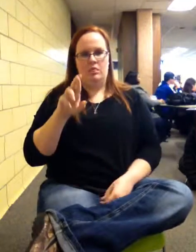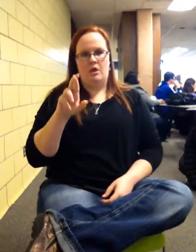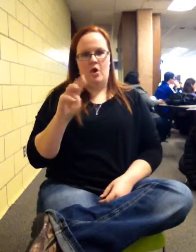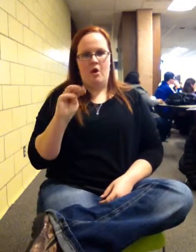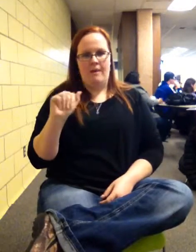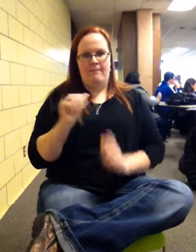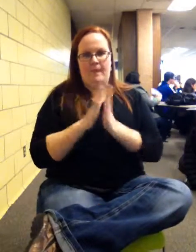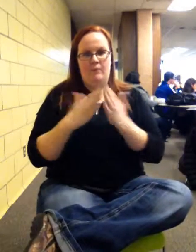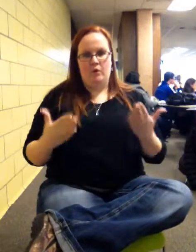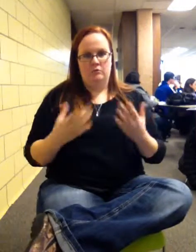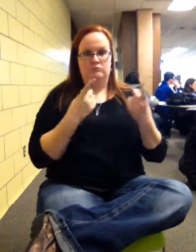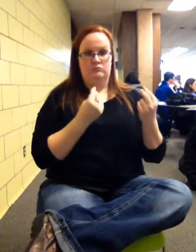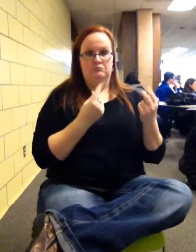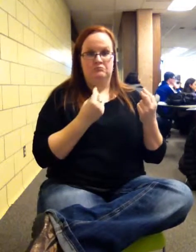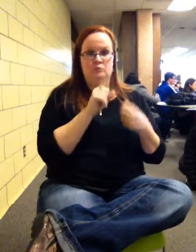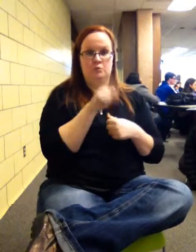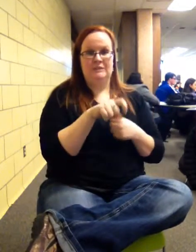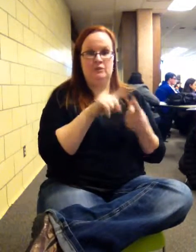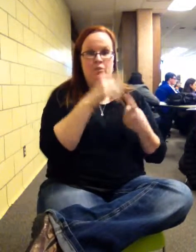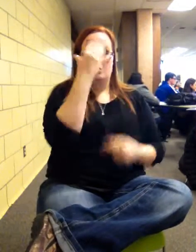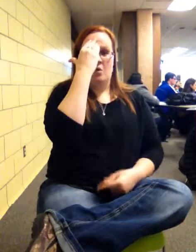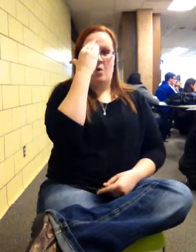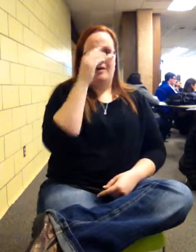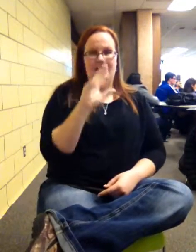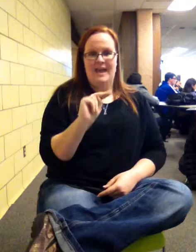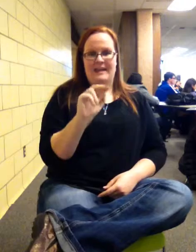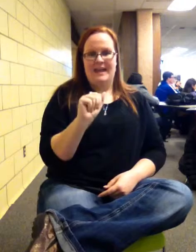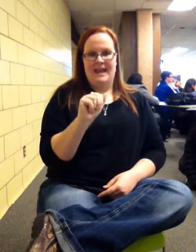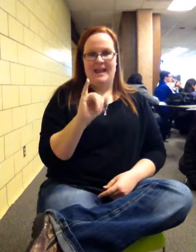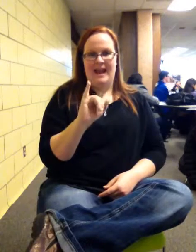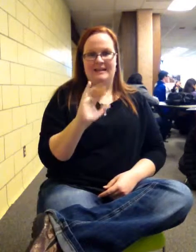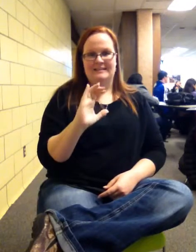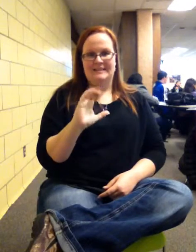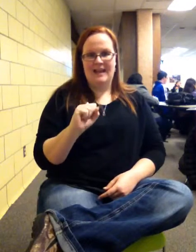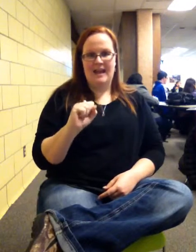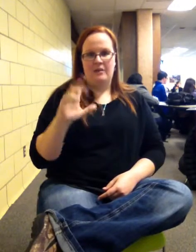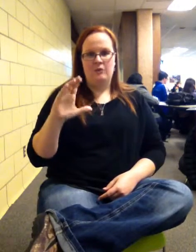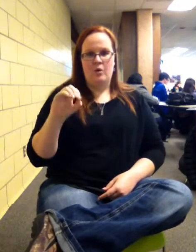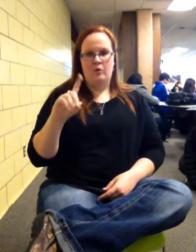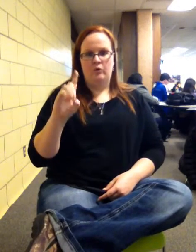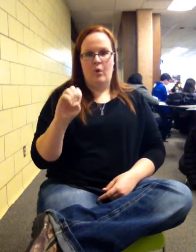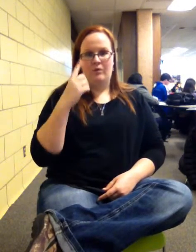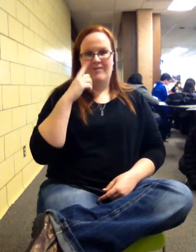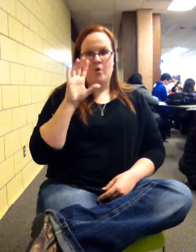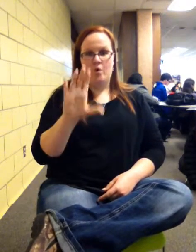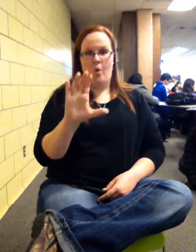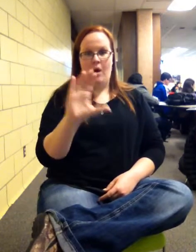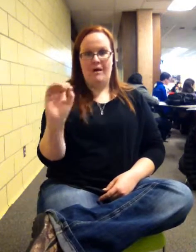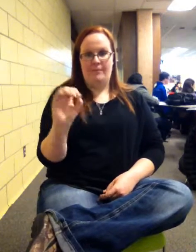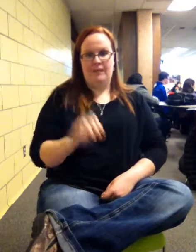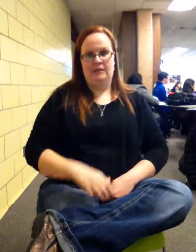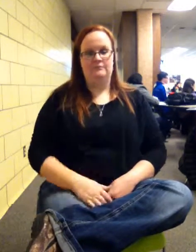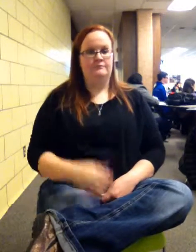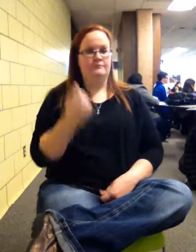one of the things that you're gonna have to do is you're gonna have to know the NAICS code for your company. So if you look at the top